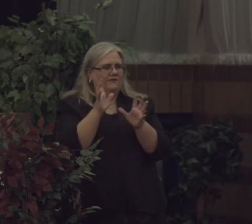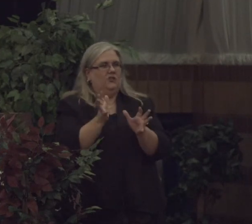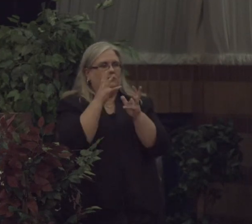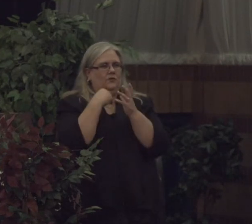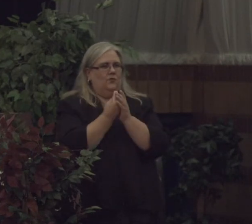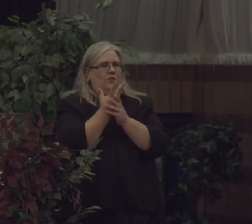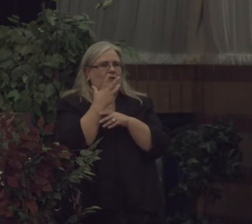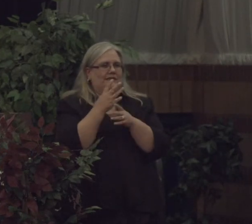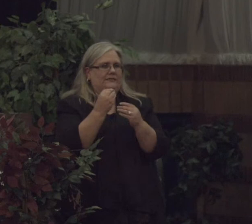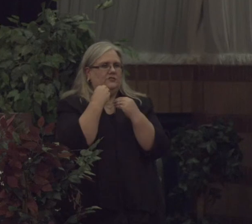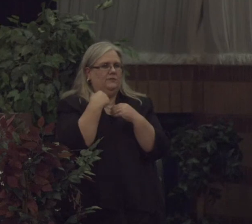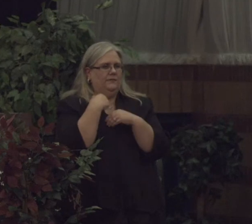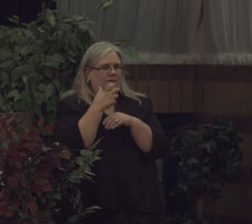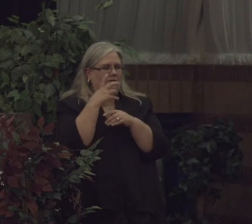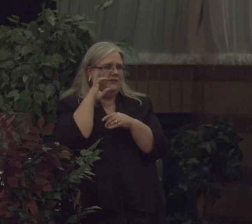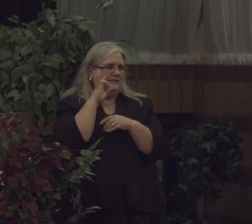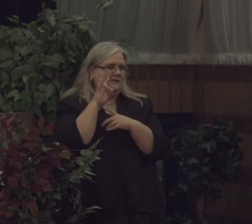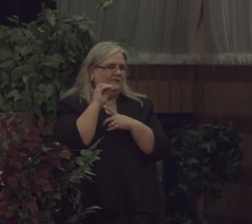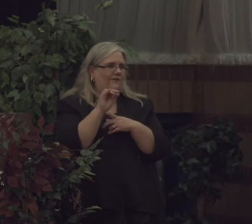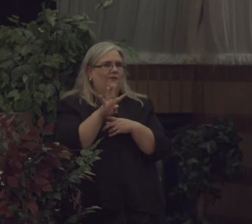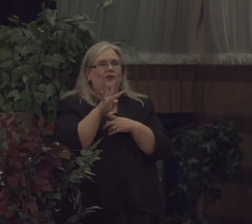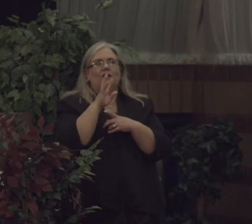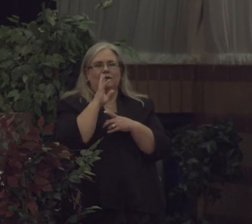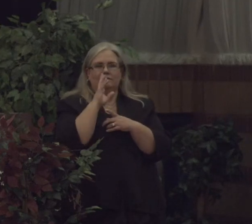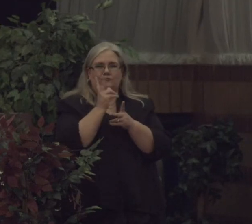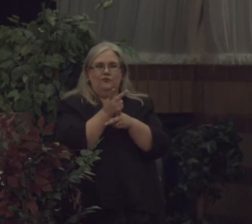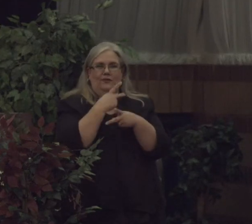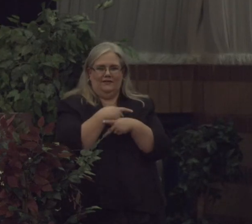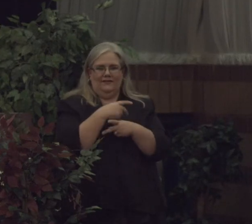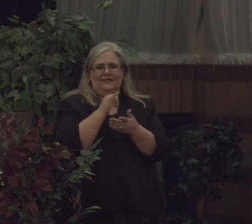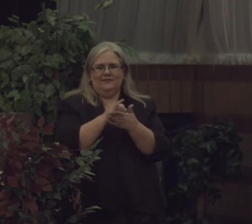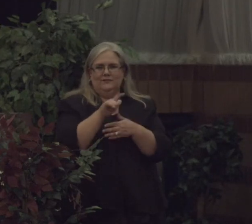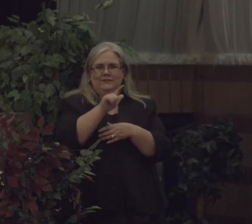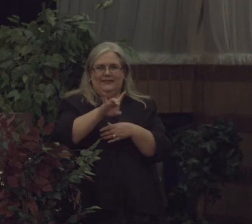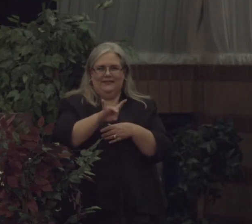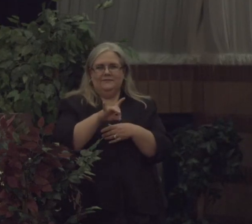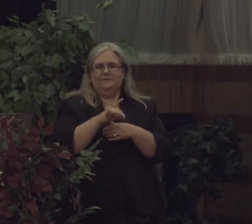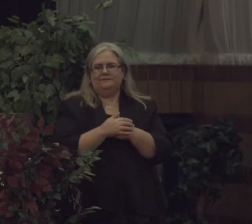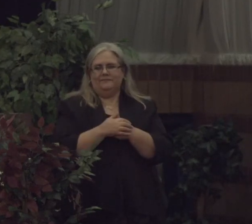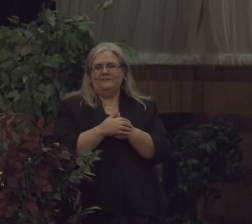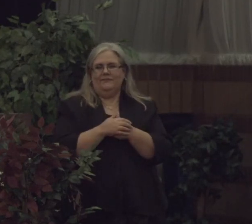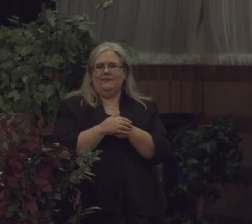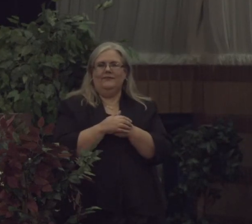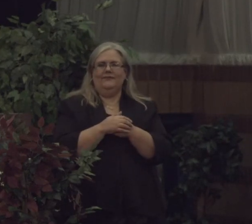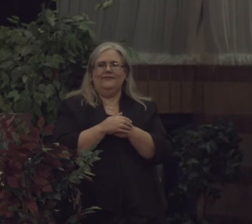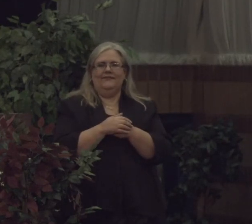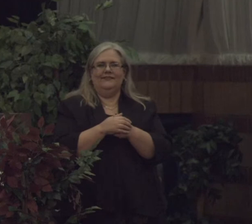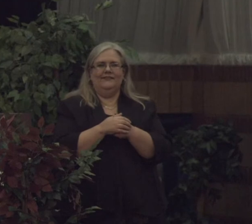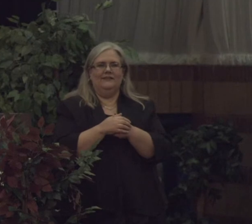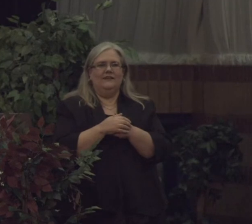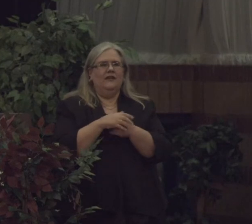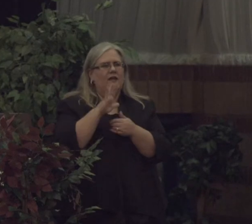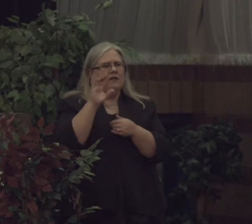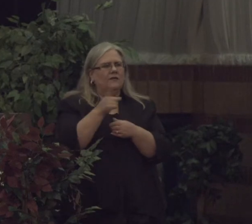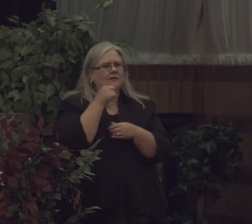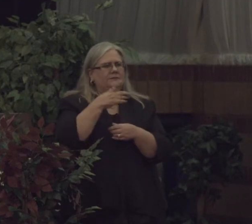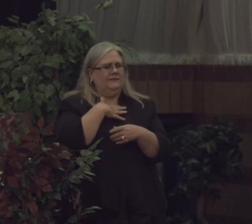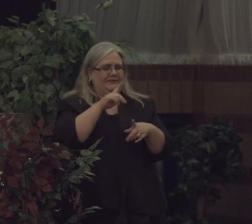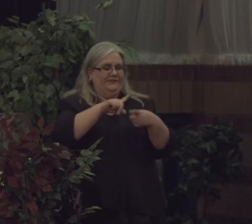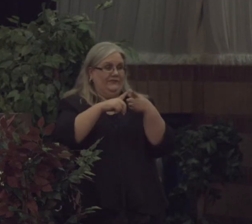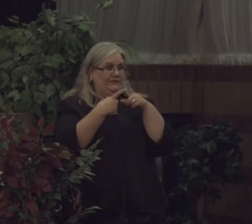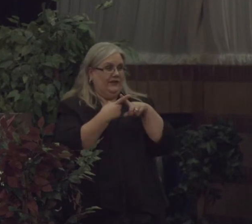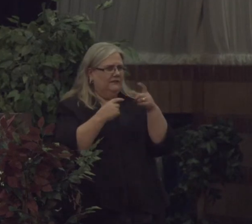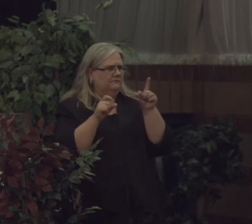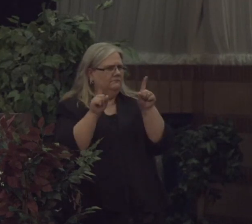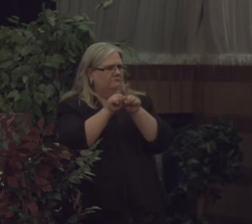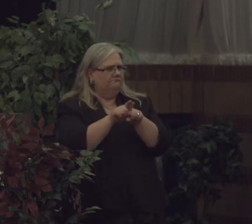7 and 4. It's 28. And most importantly, my friends who are always right by my side and care for me. Your contributions to my life will